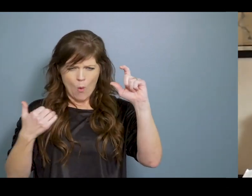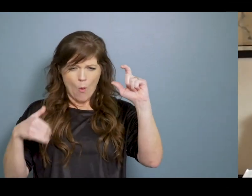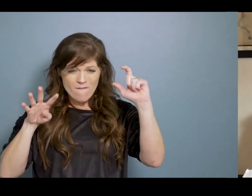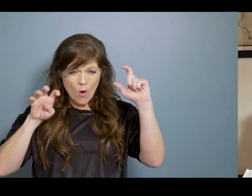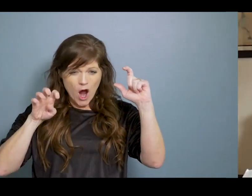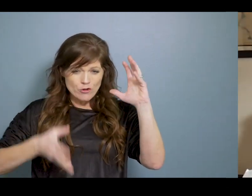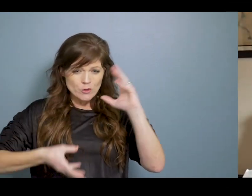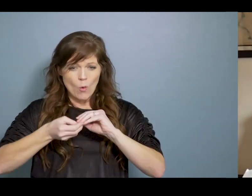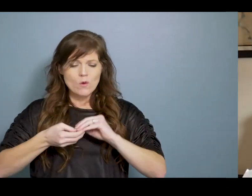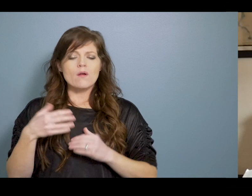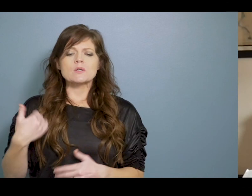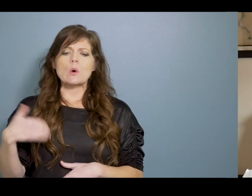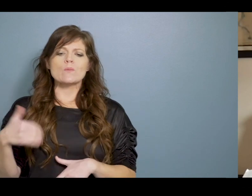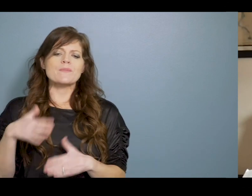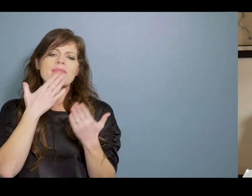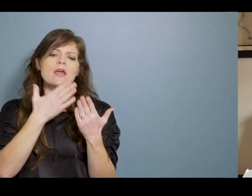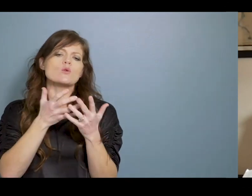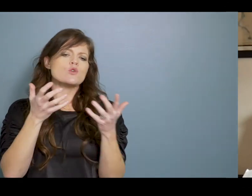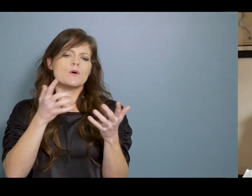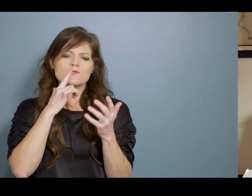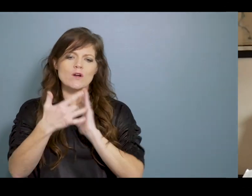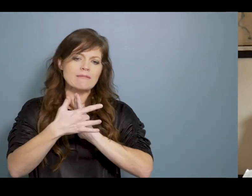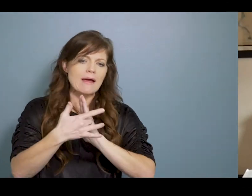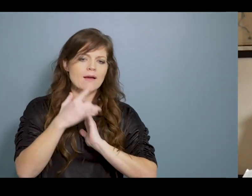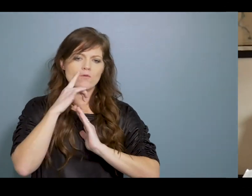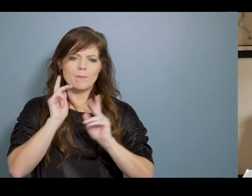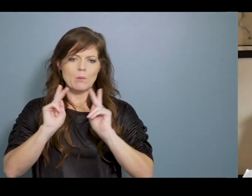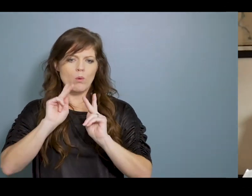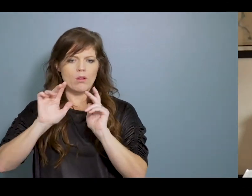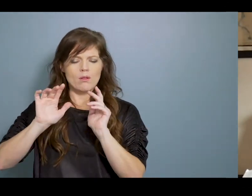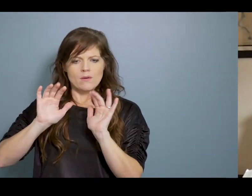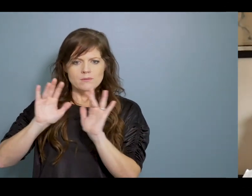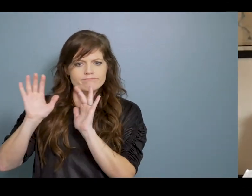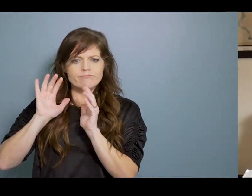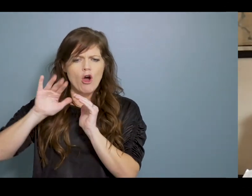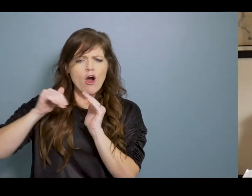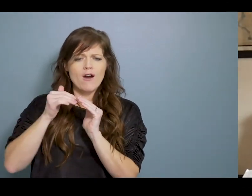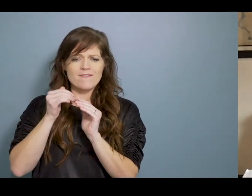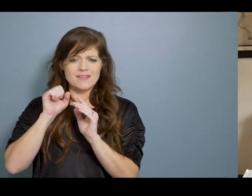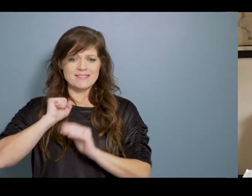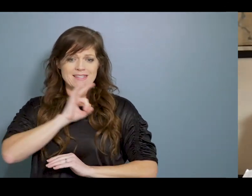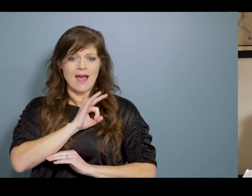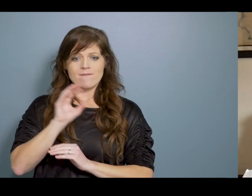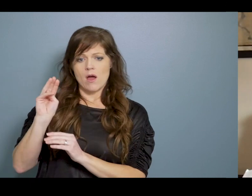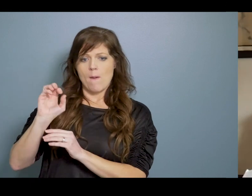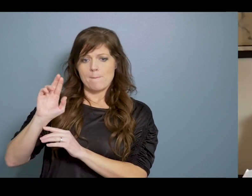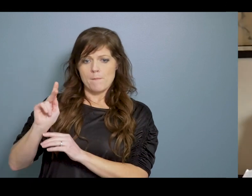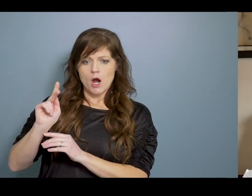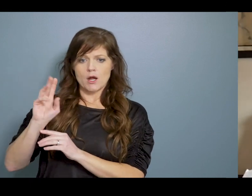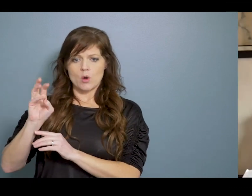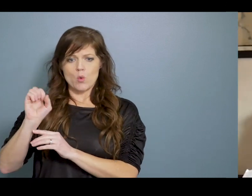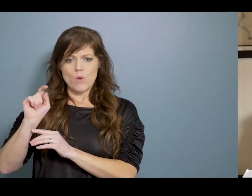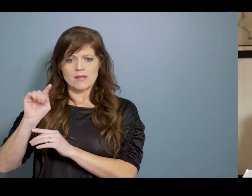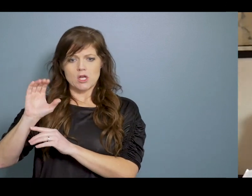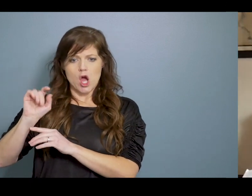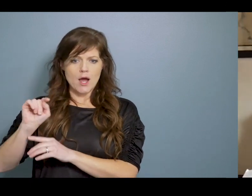and just a special thanks to everybody behind the scenes, to the entire staff, Mark Westcott and his team,